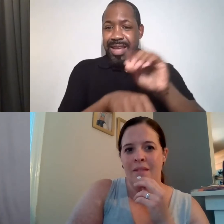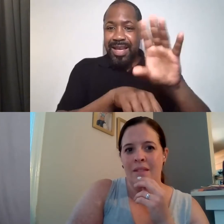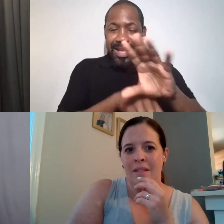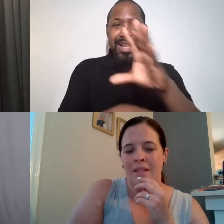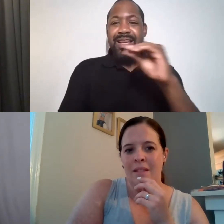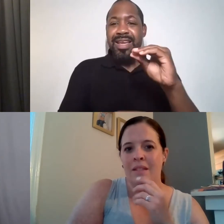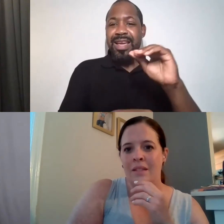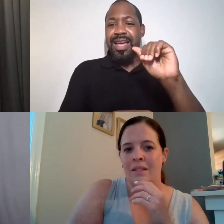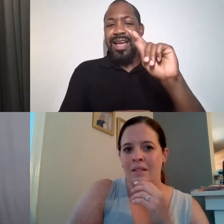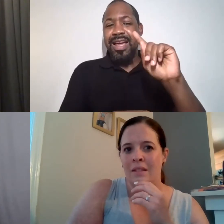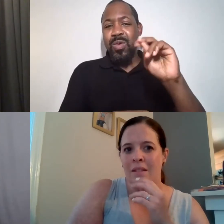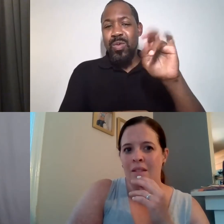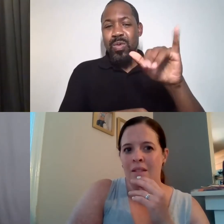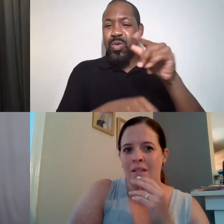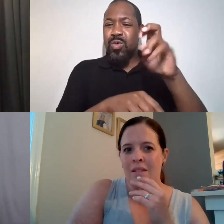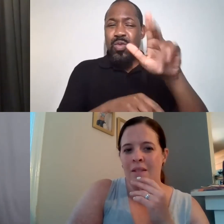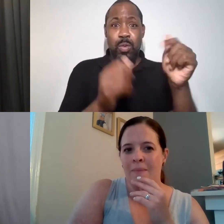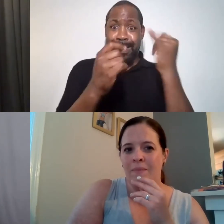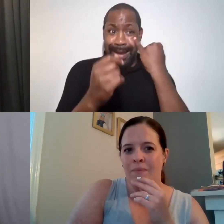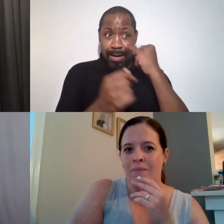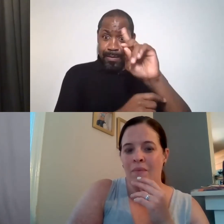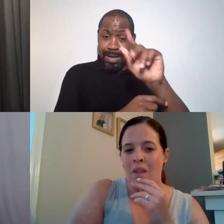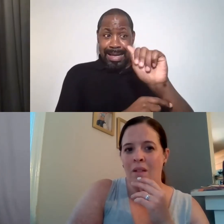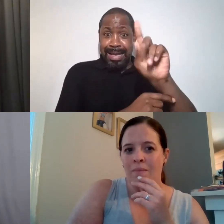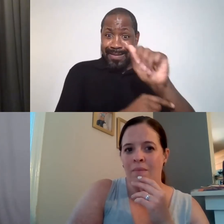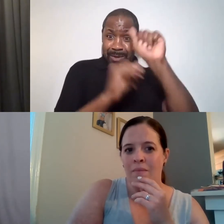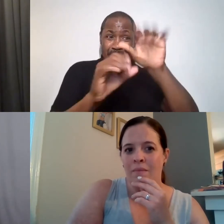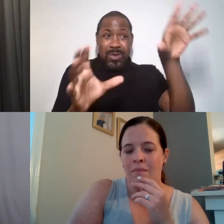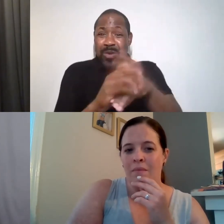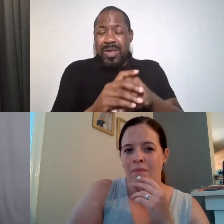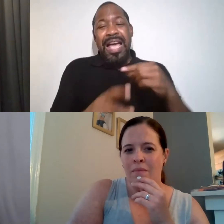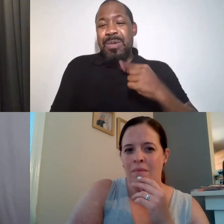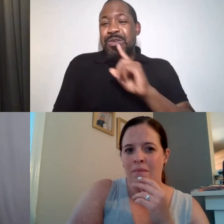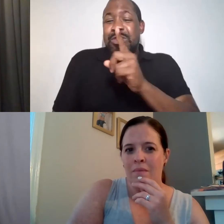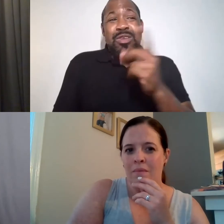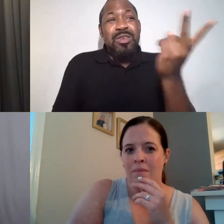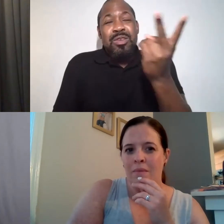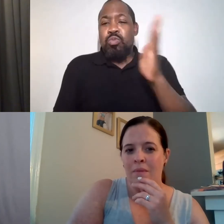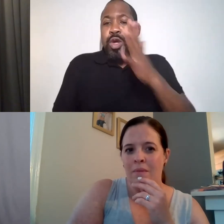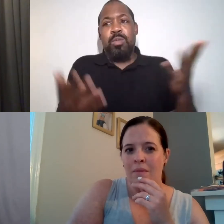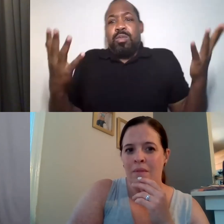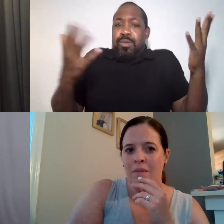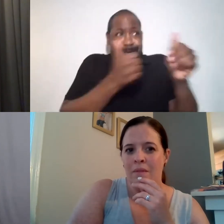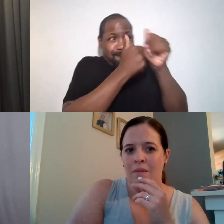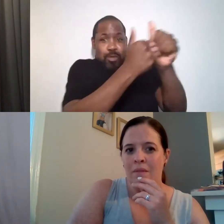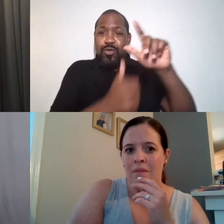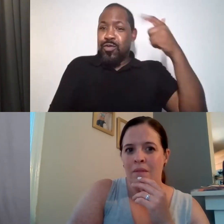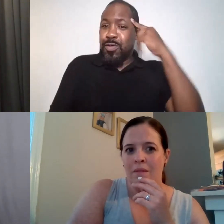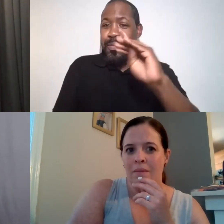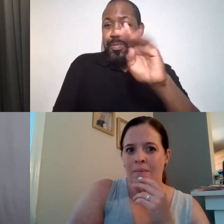And we need to follow what the Attorney General and our legal counsel have dictated. I think